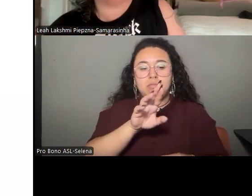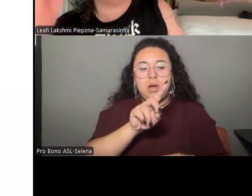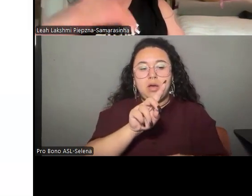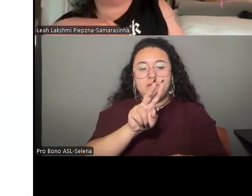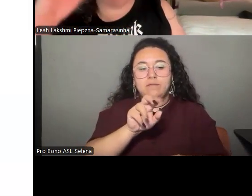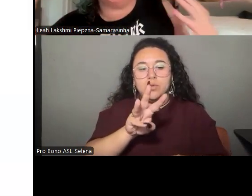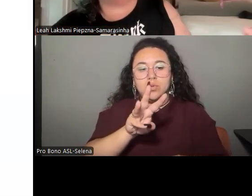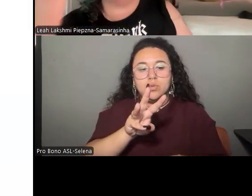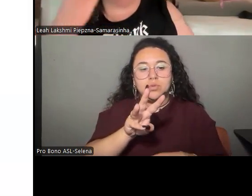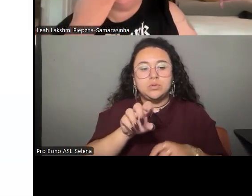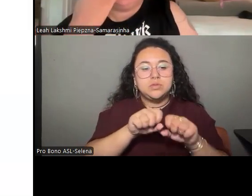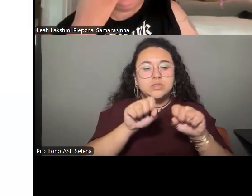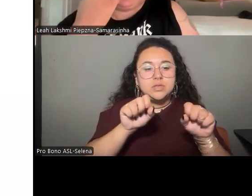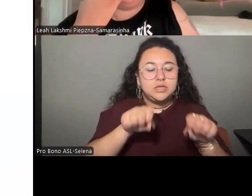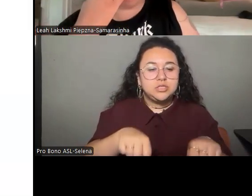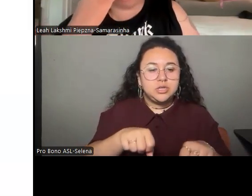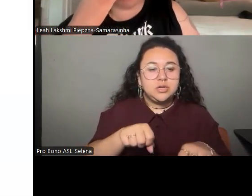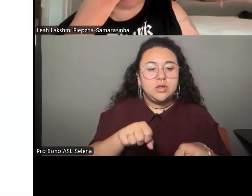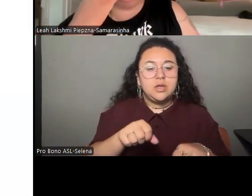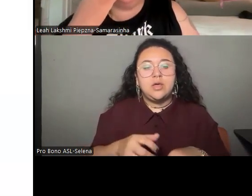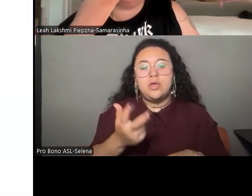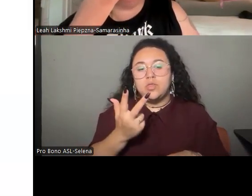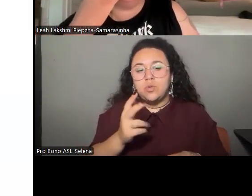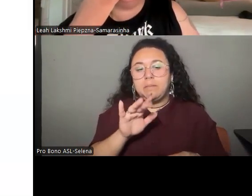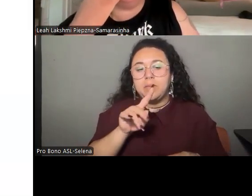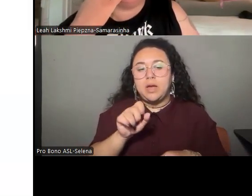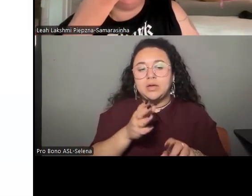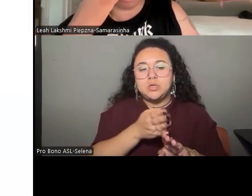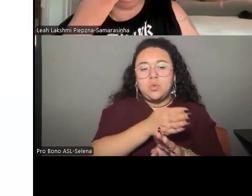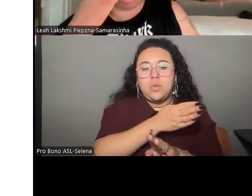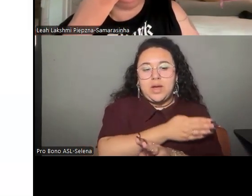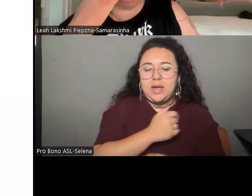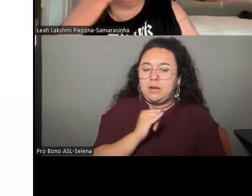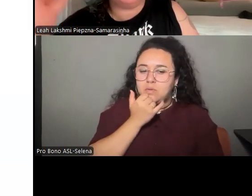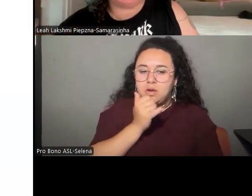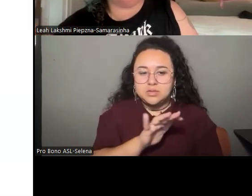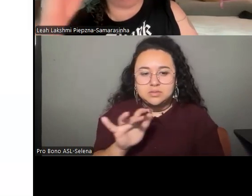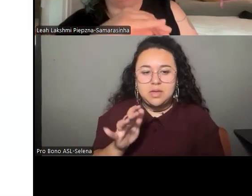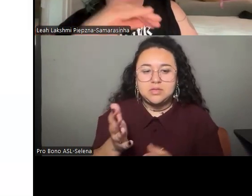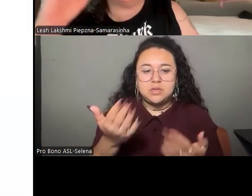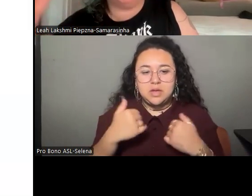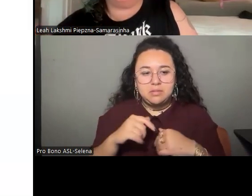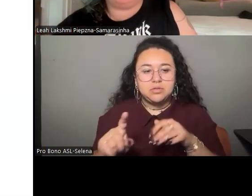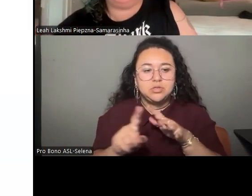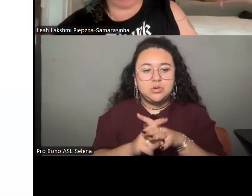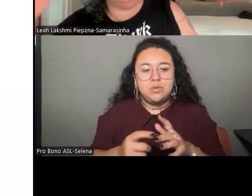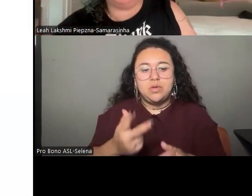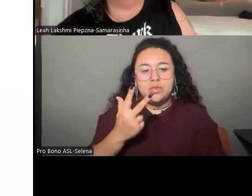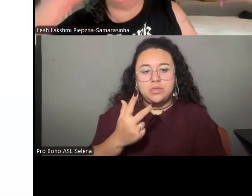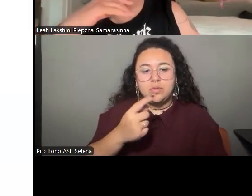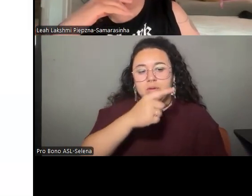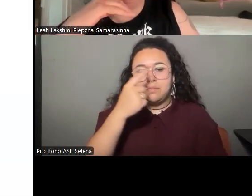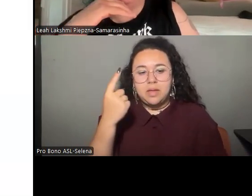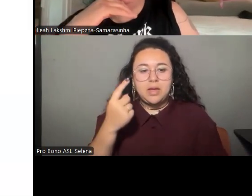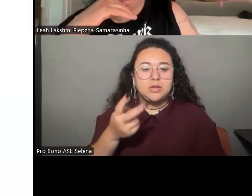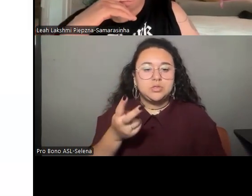misspelled, which says elevators throughout come through. And there's images of, a variety of 3 black, 2 brown, and 1 white disabled